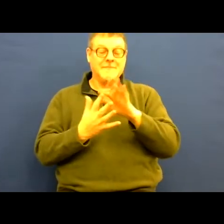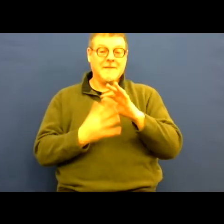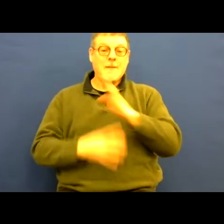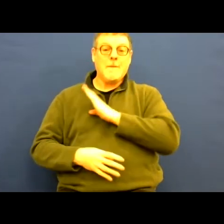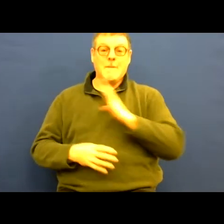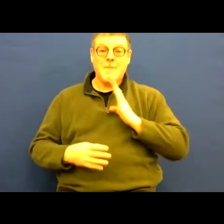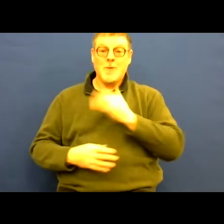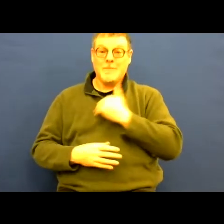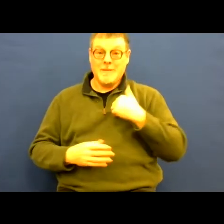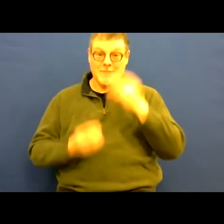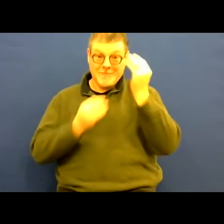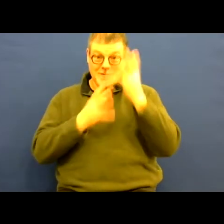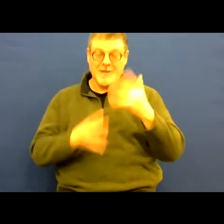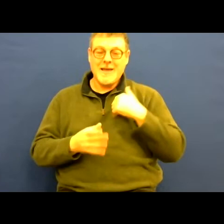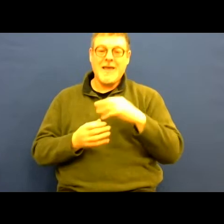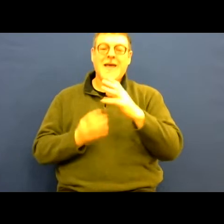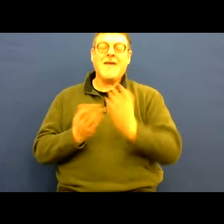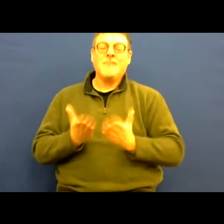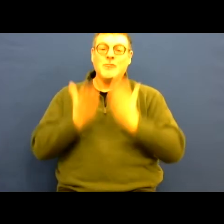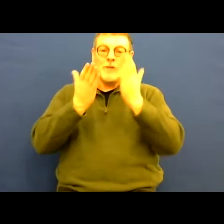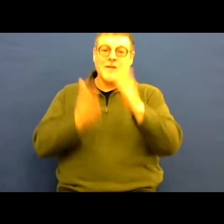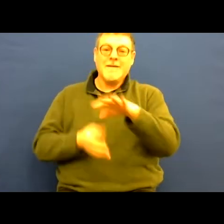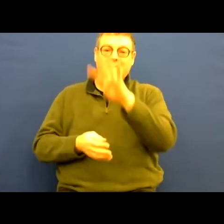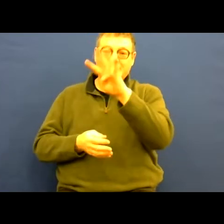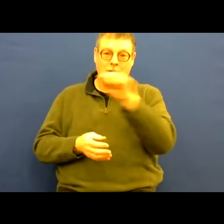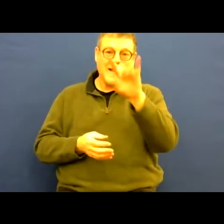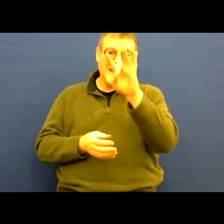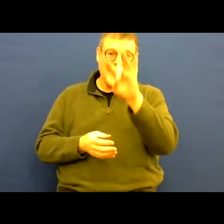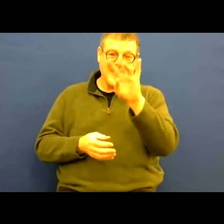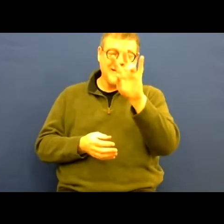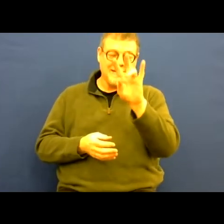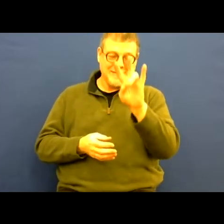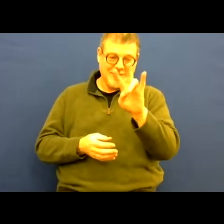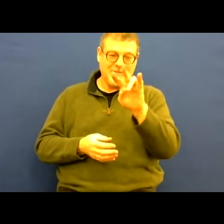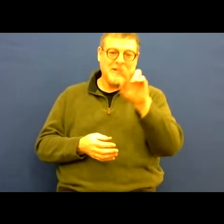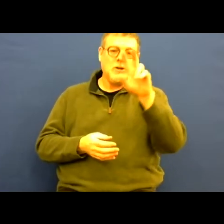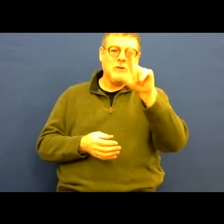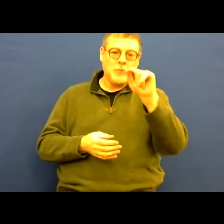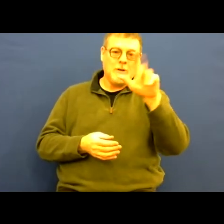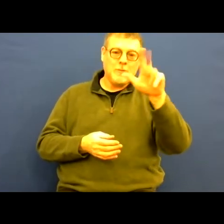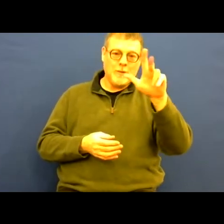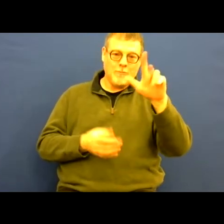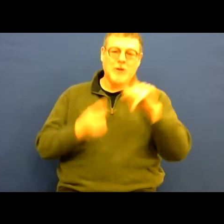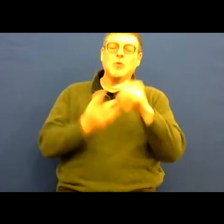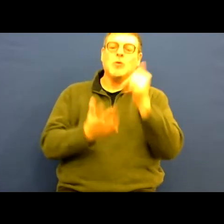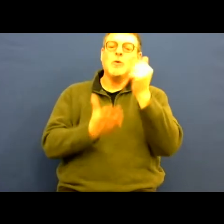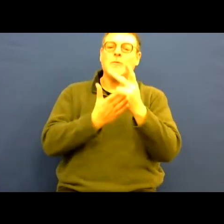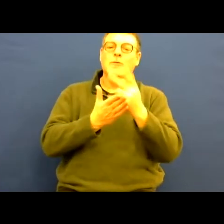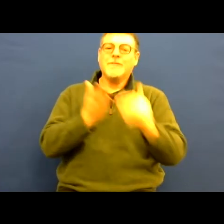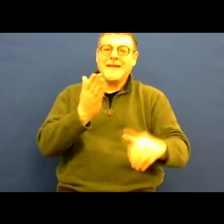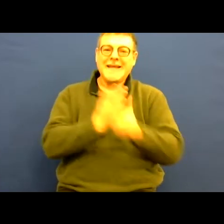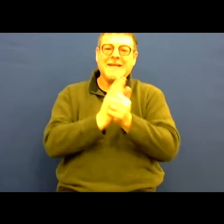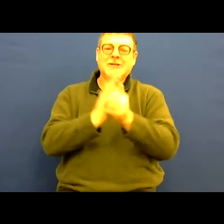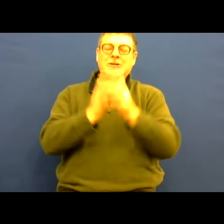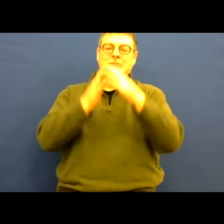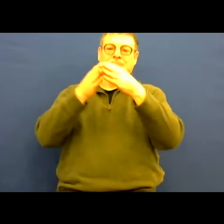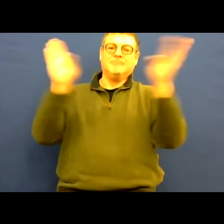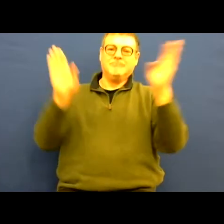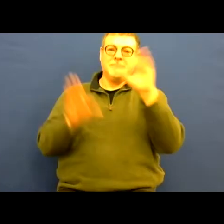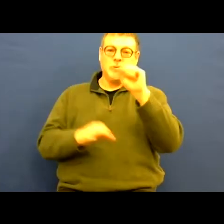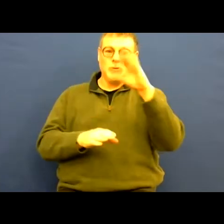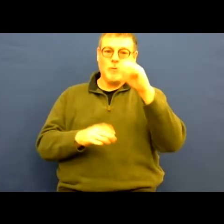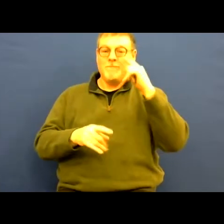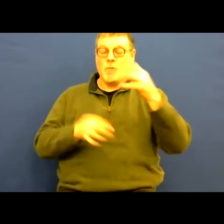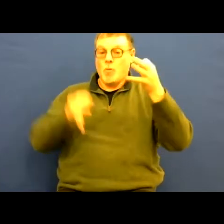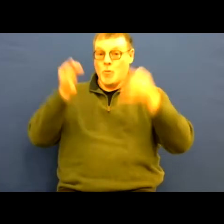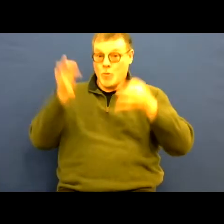board members, I have resolution 4-87, 2023 to approve additional scope of services of the Newtown